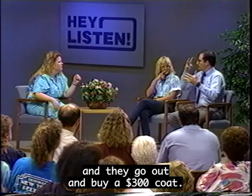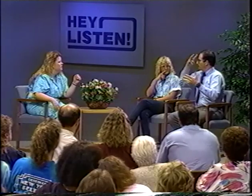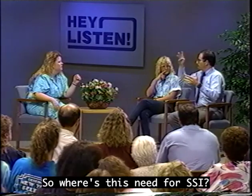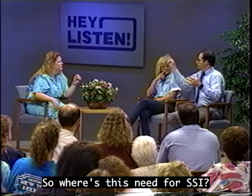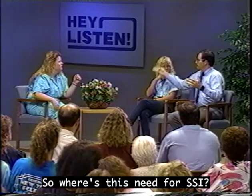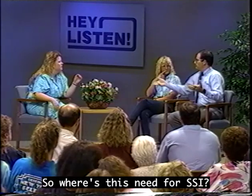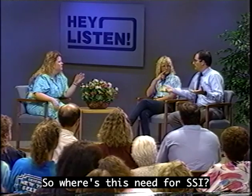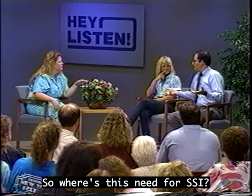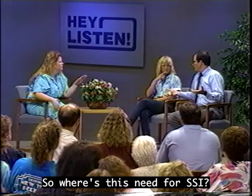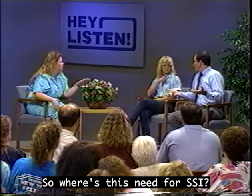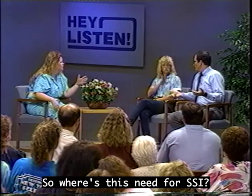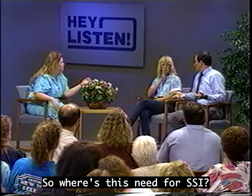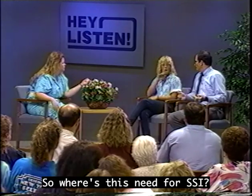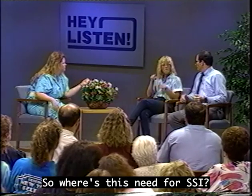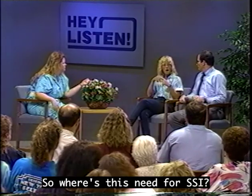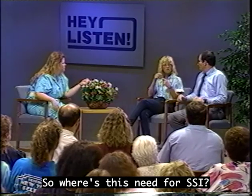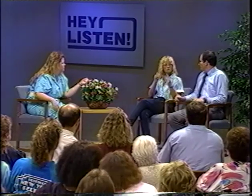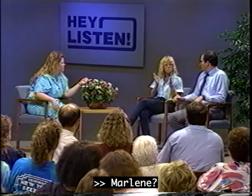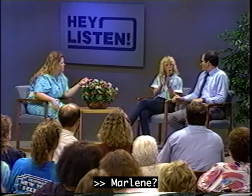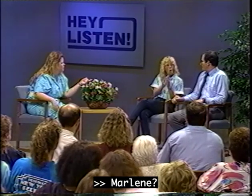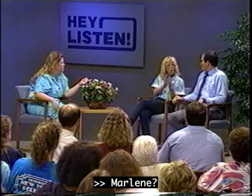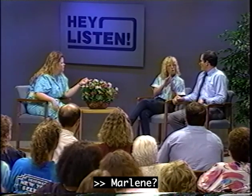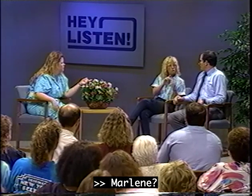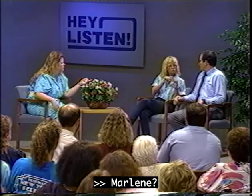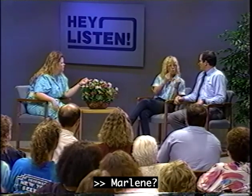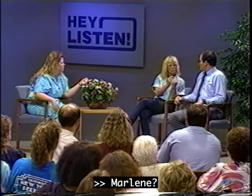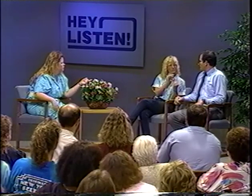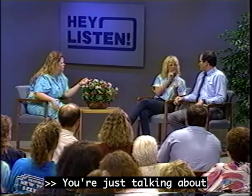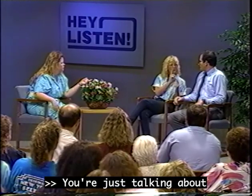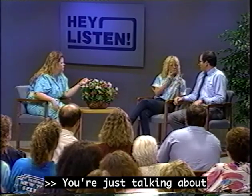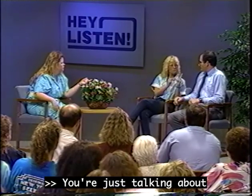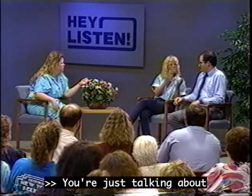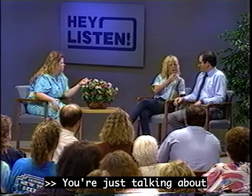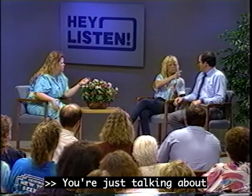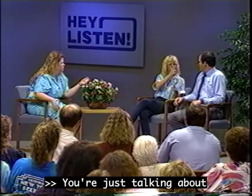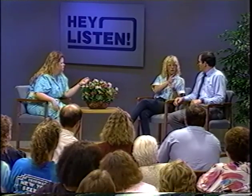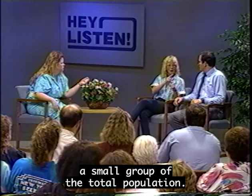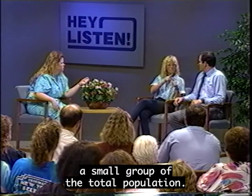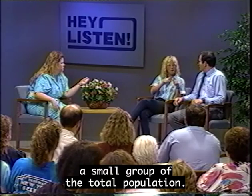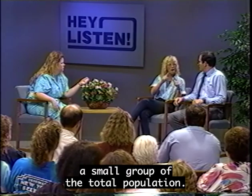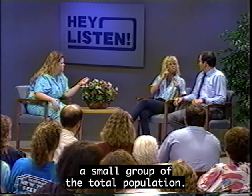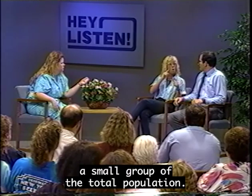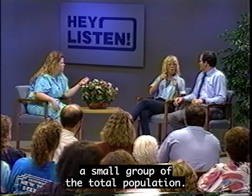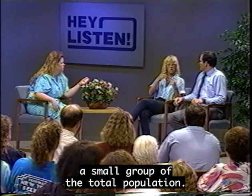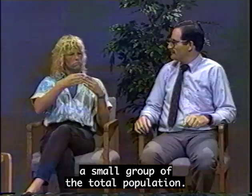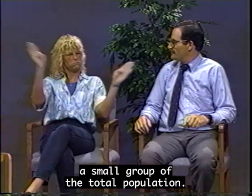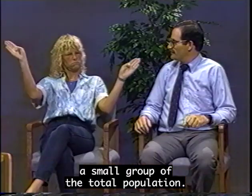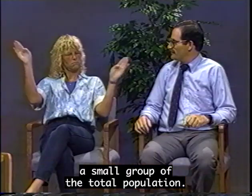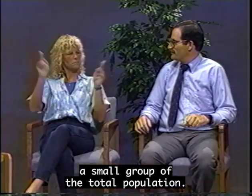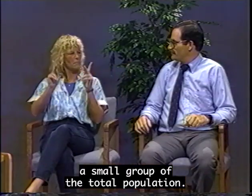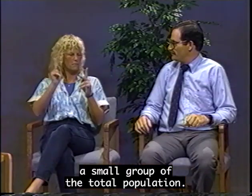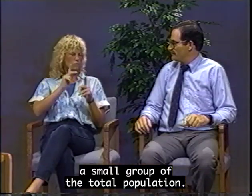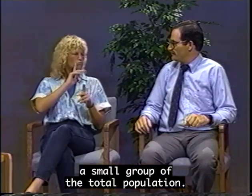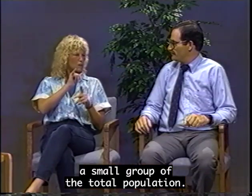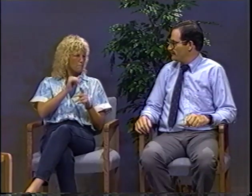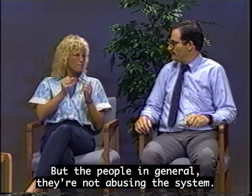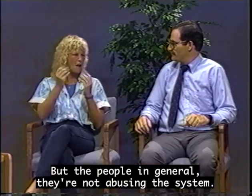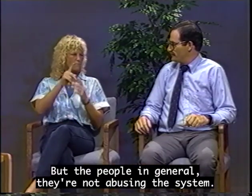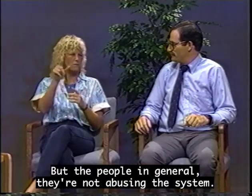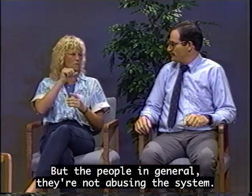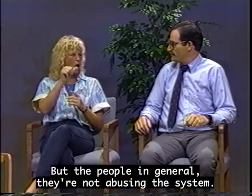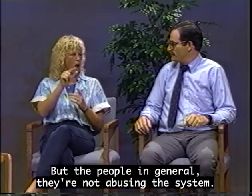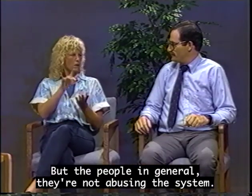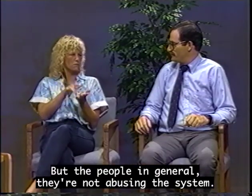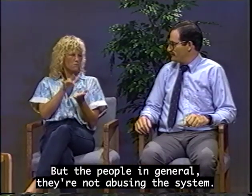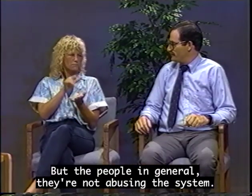$300 coat. So where's this need for SSI? Marlene? You're talking about a small group of the total population. But the